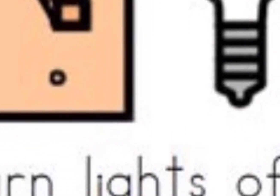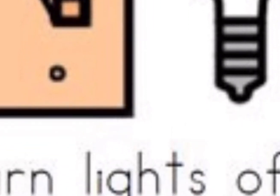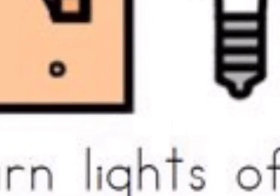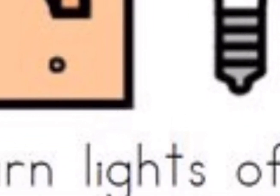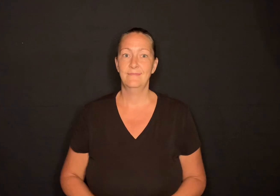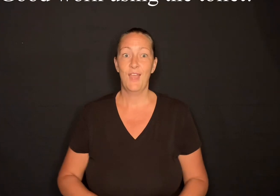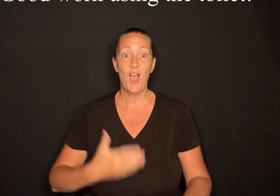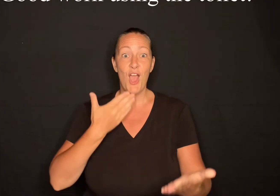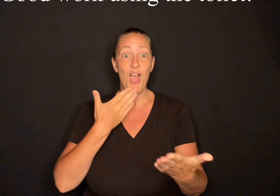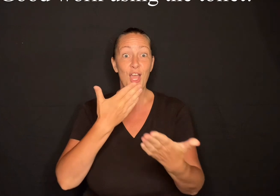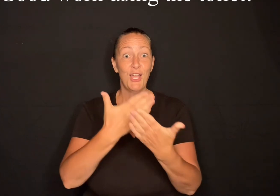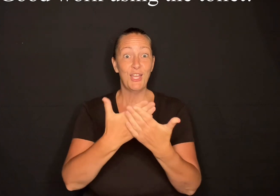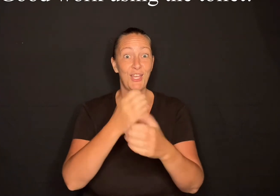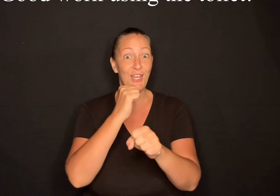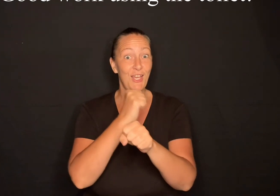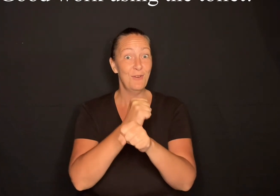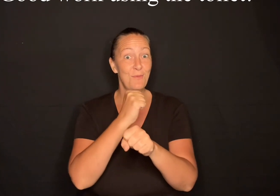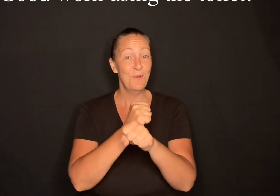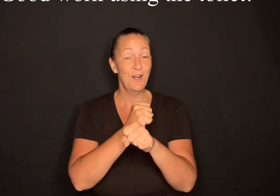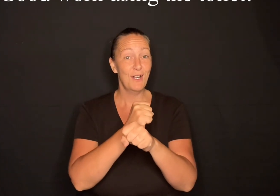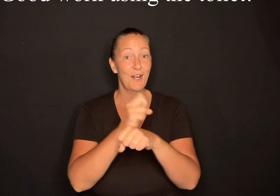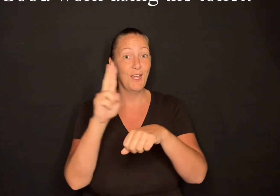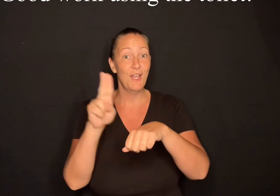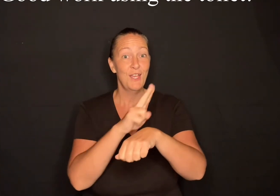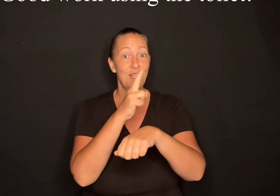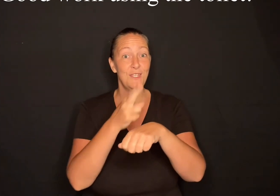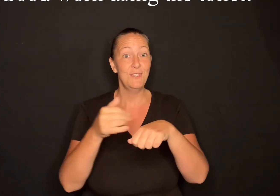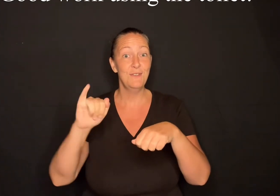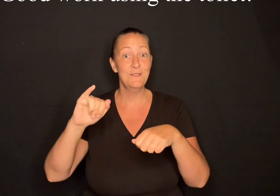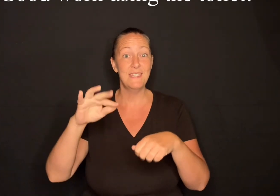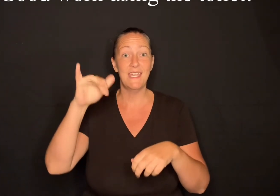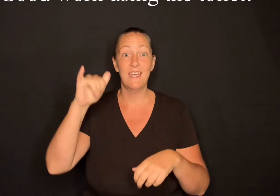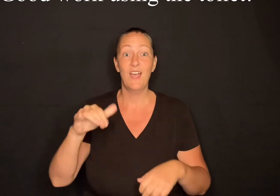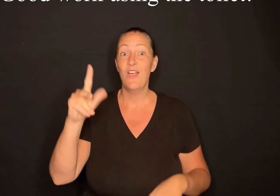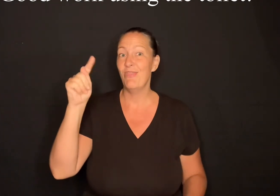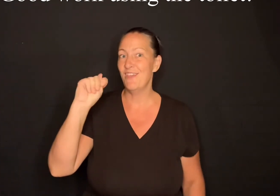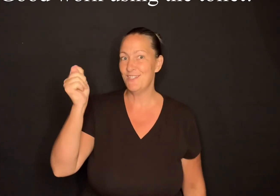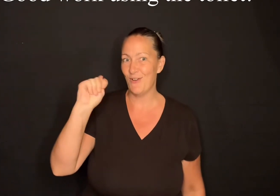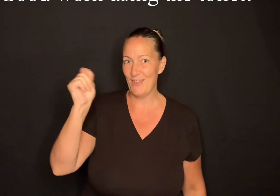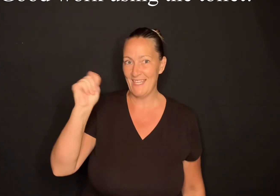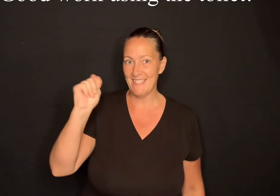Good work using the toilet.